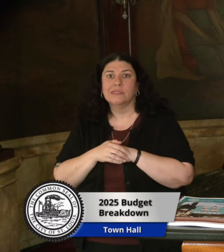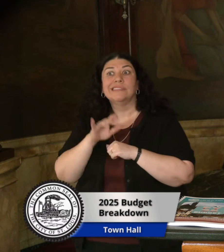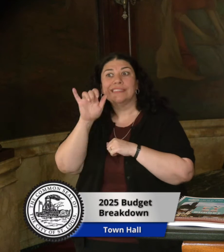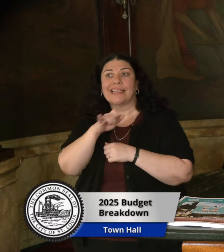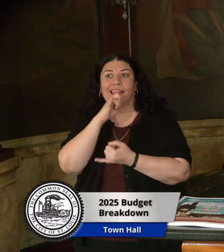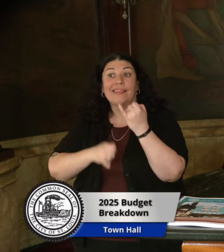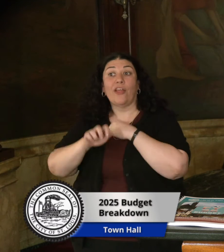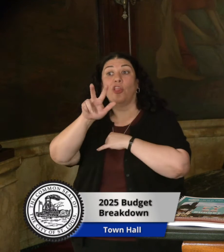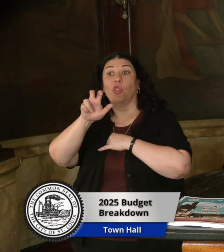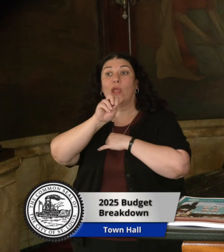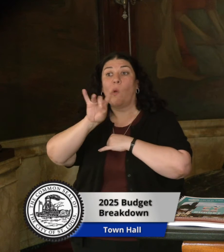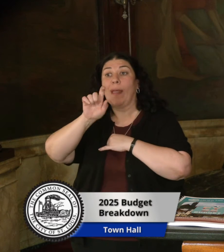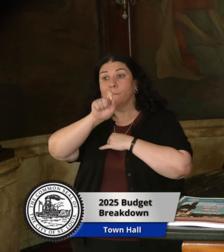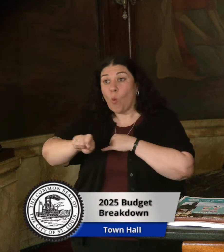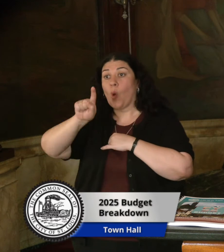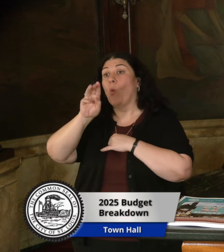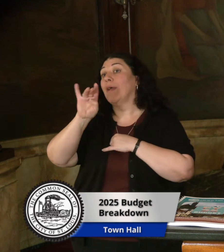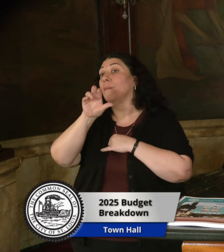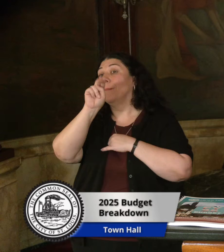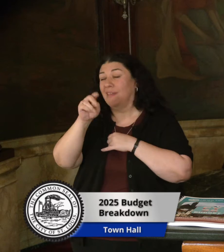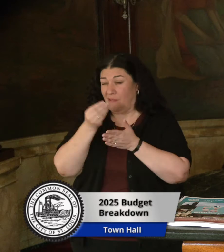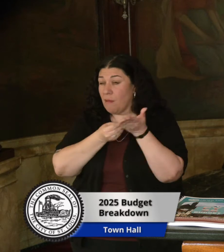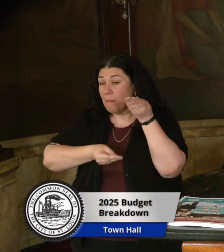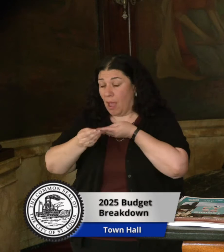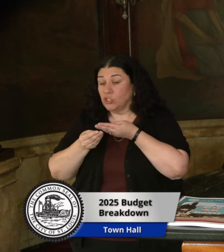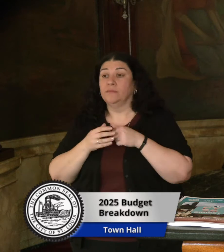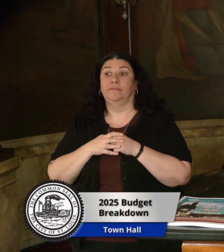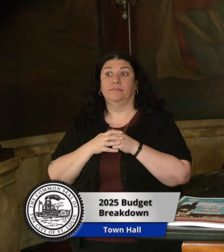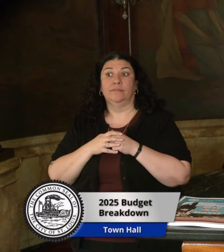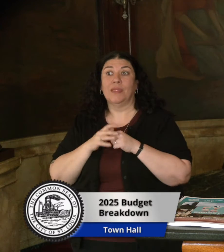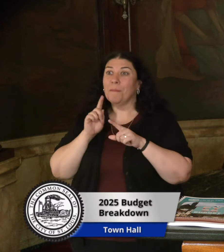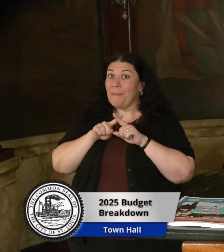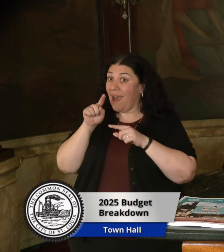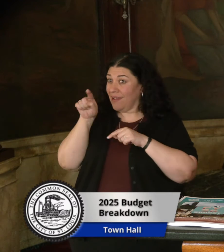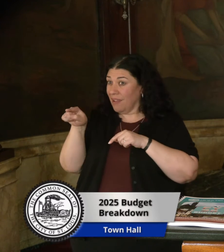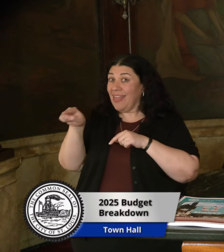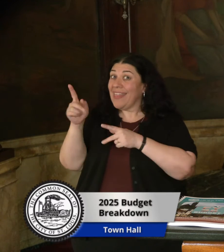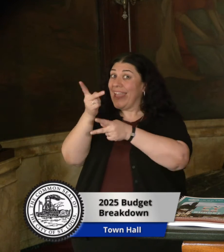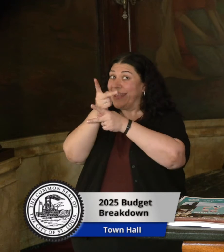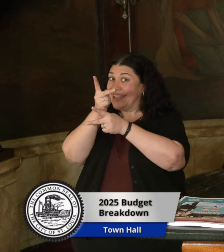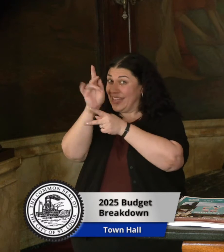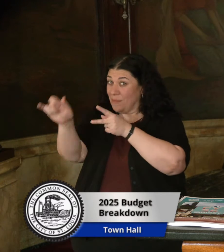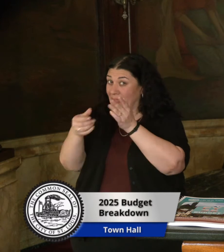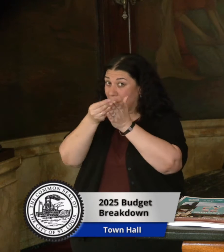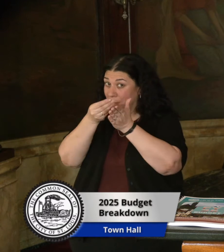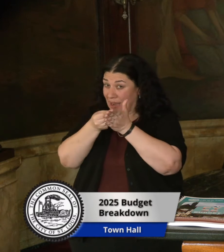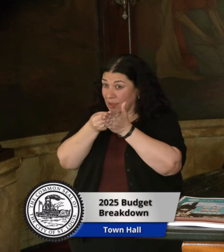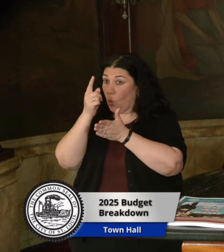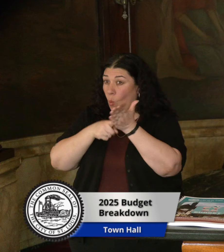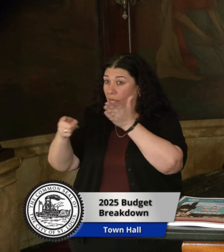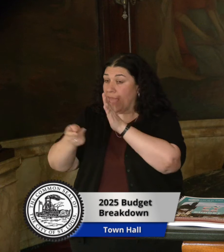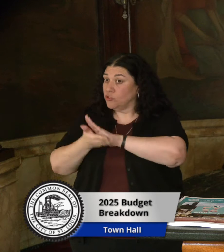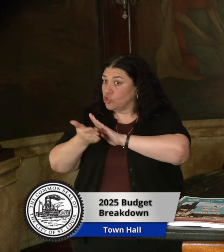remaining $308.1 million of the budget, but they keep the money they earn they generate for